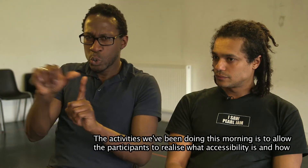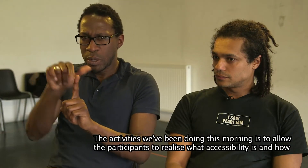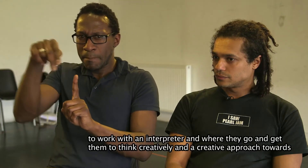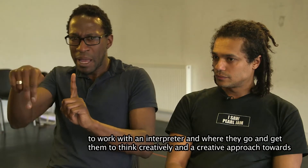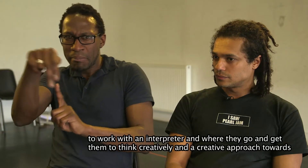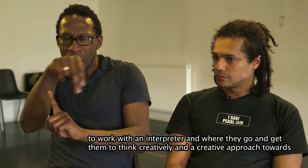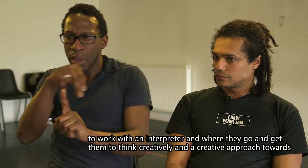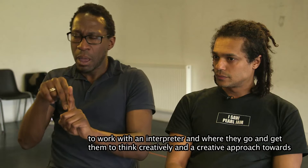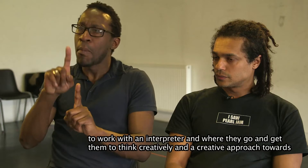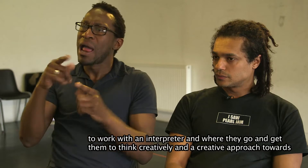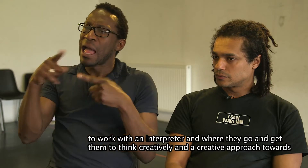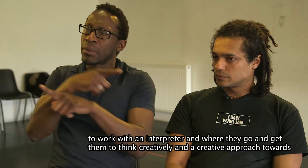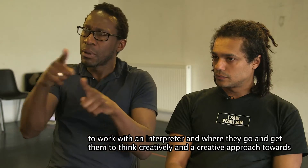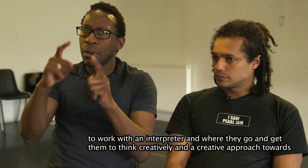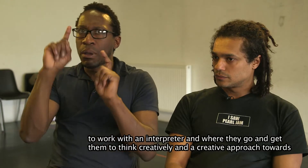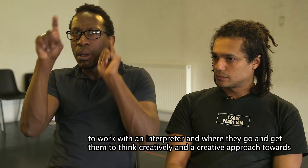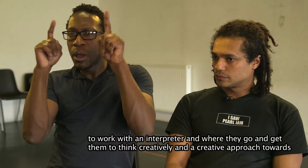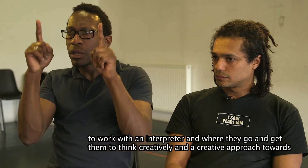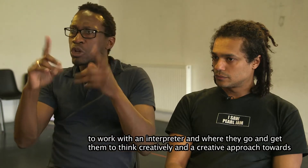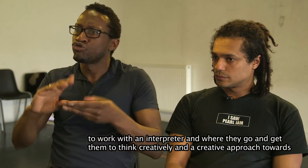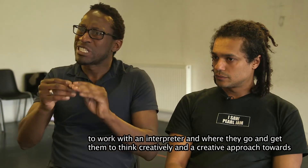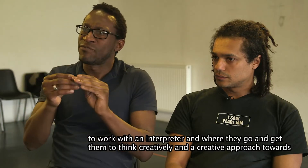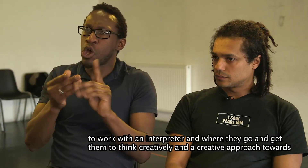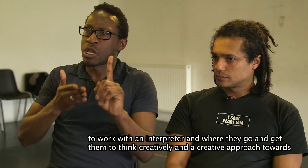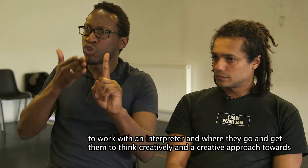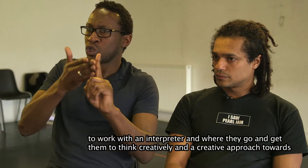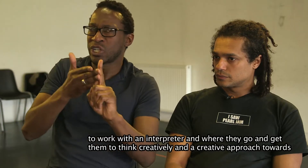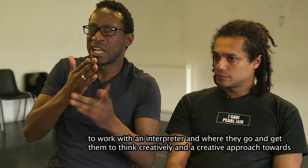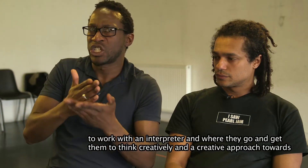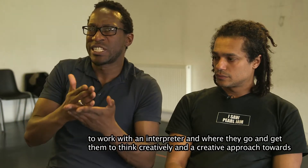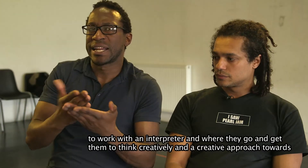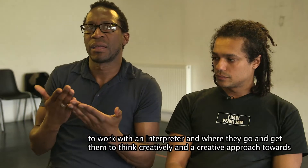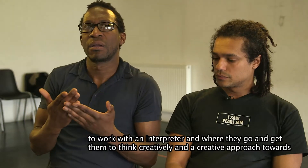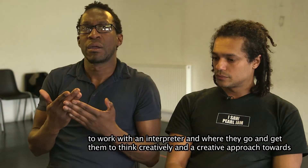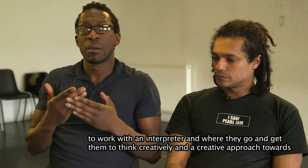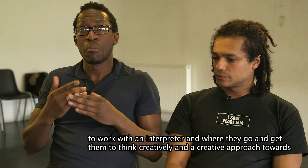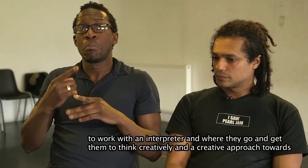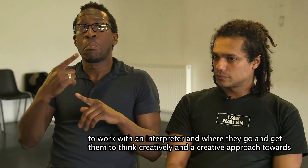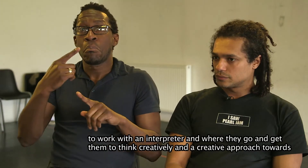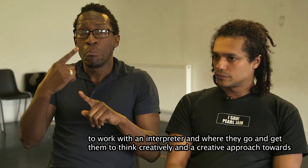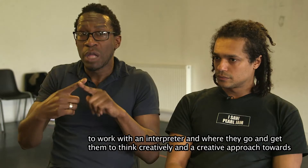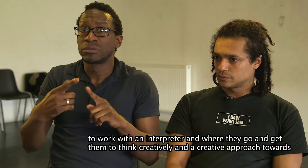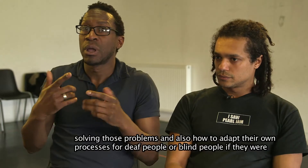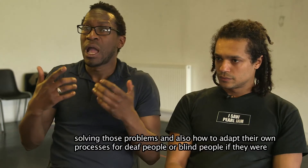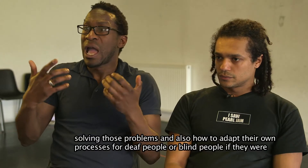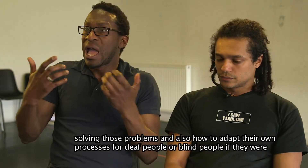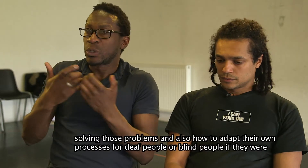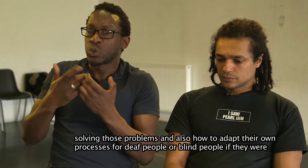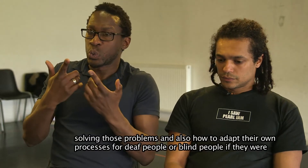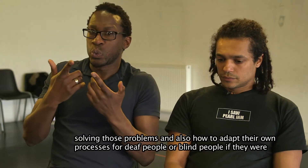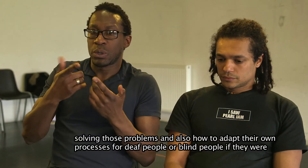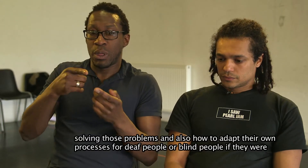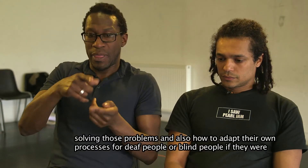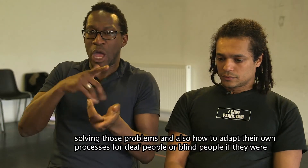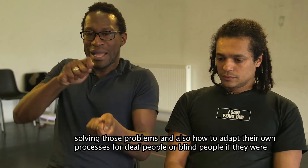accessibility is and how to work with an interpreter and where they go, and get them to think creatively in a creative approach towards solving those